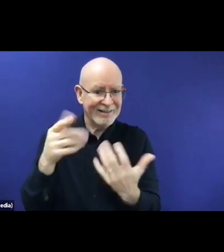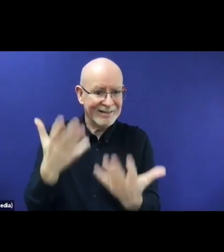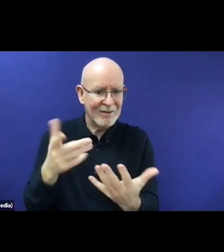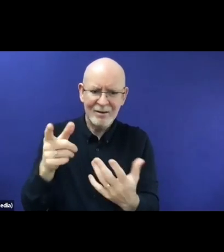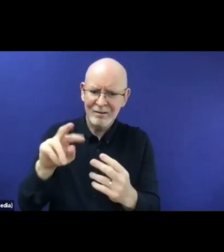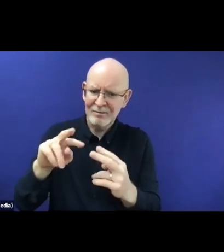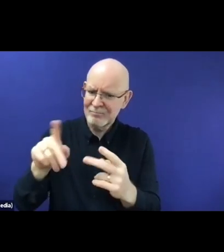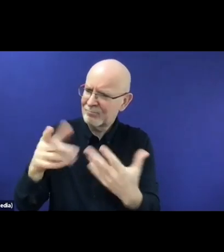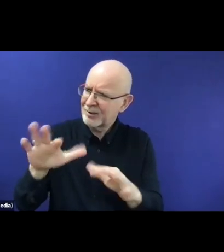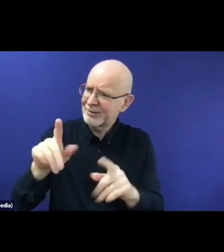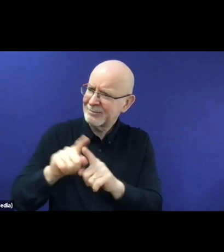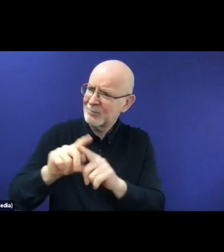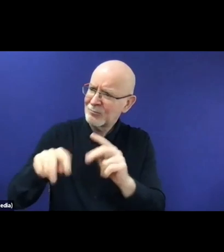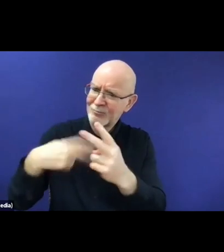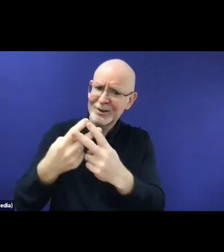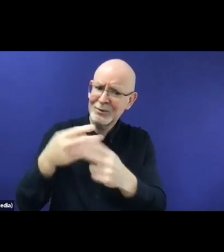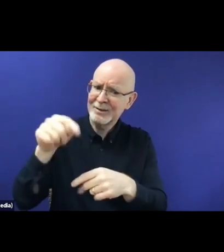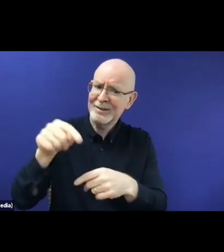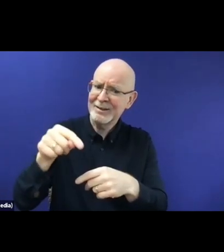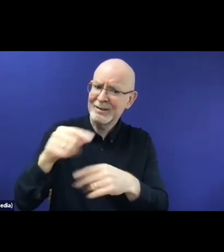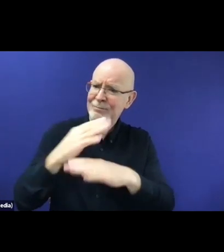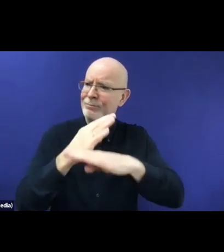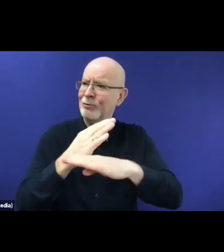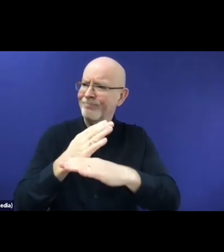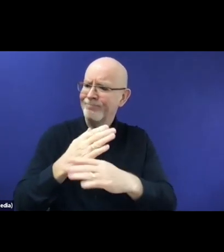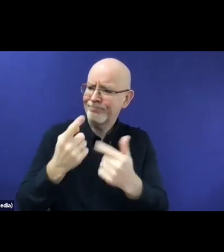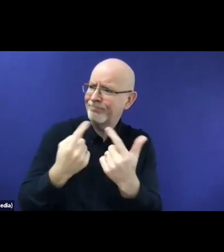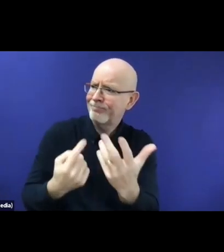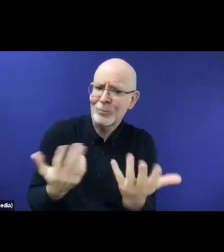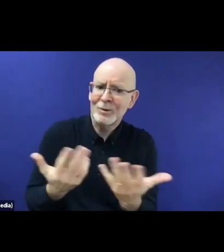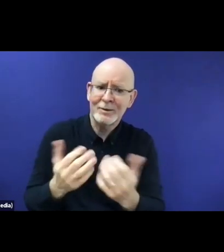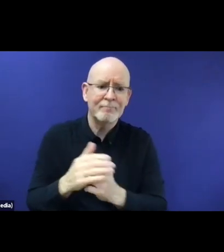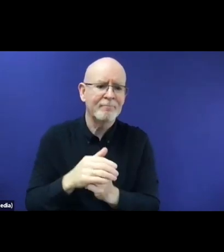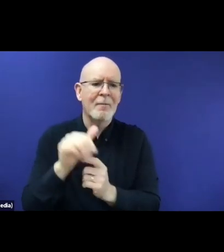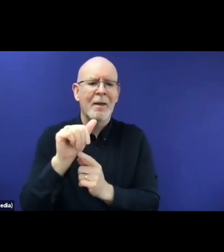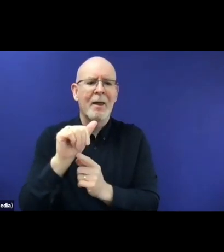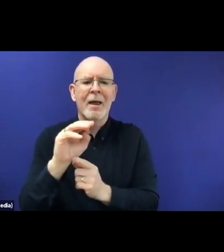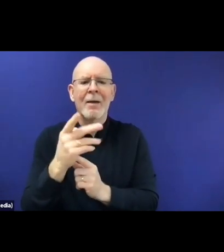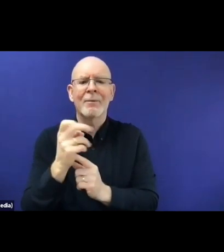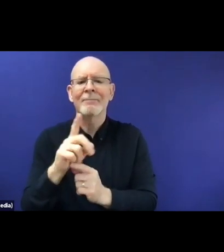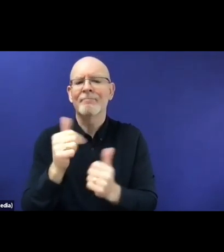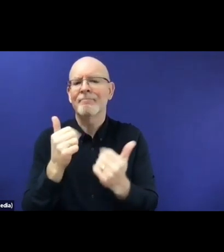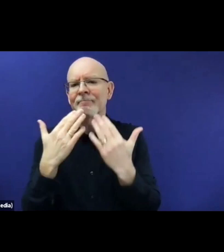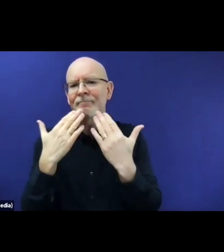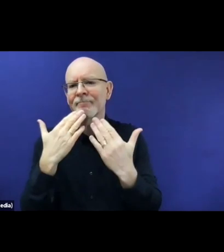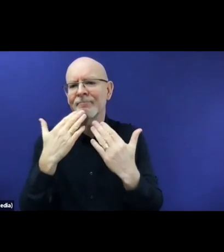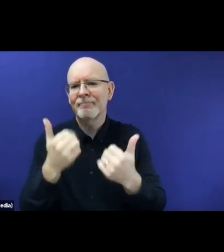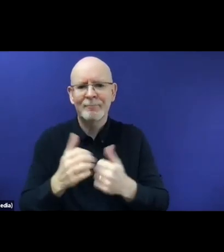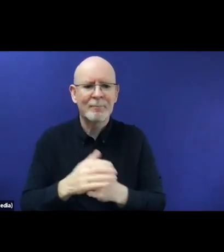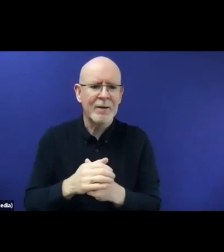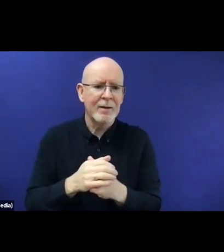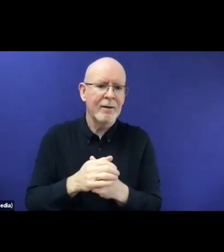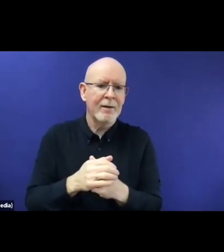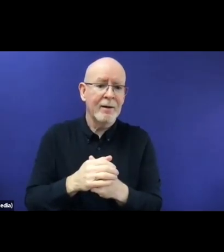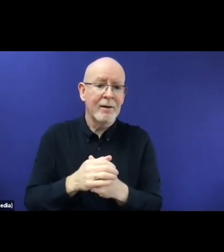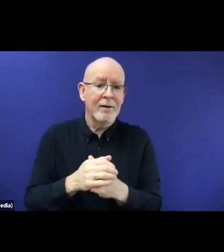challenge, I think is a very, very important one. And in my UN mandate, and I'm one of 40 mandate holders with a global remit,